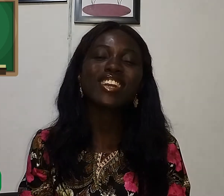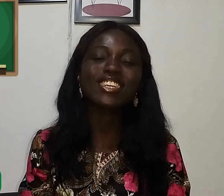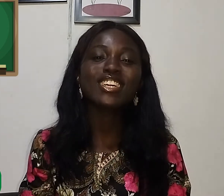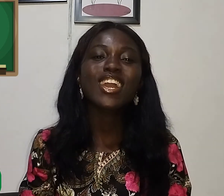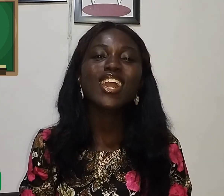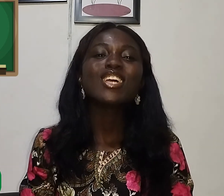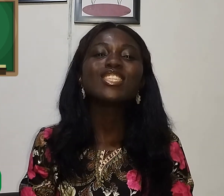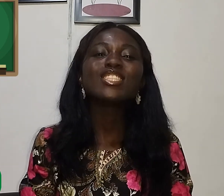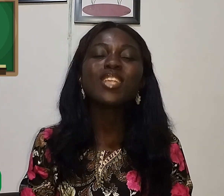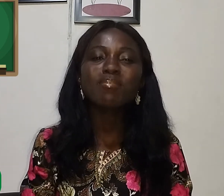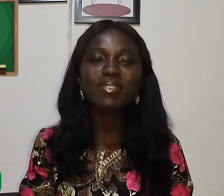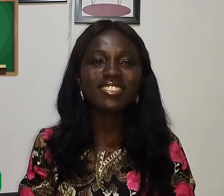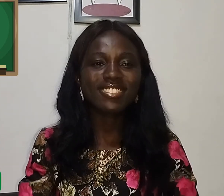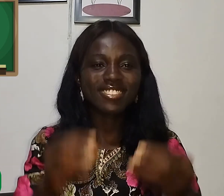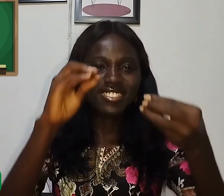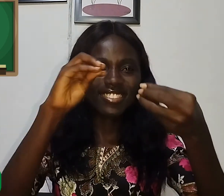sign numbers.